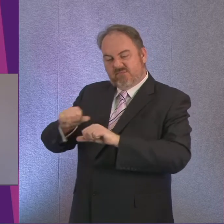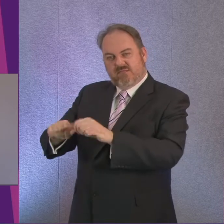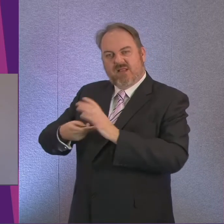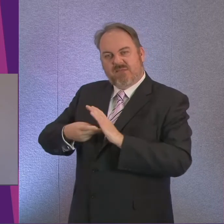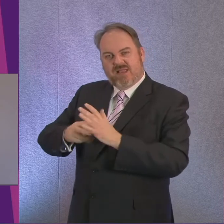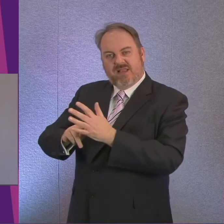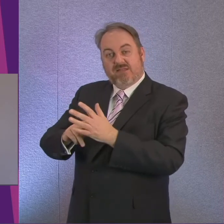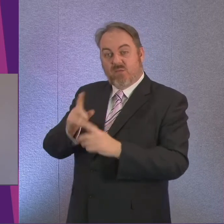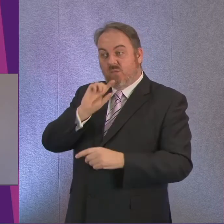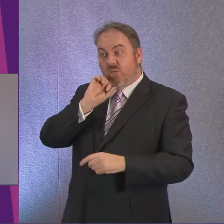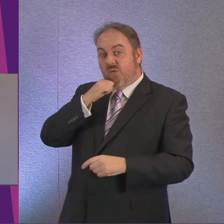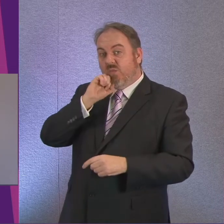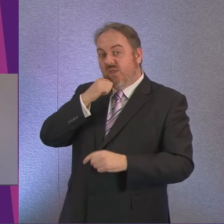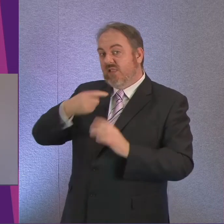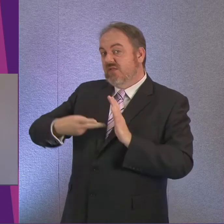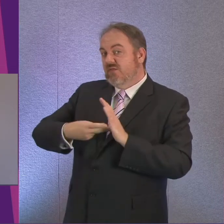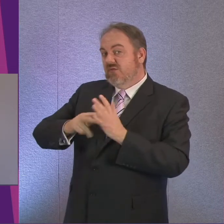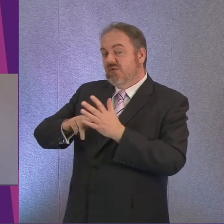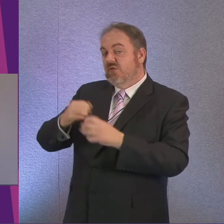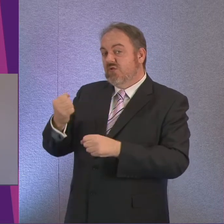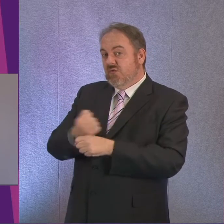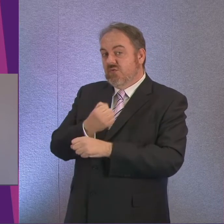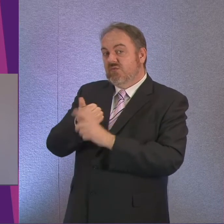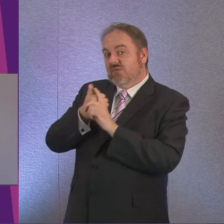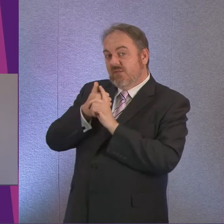we're taking as a Scottish Government to support the sector.